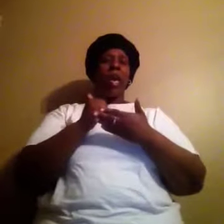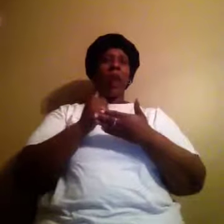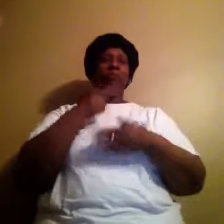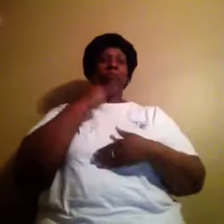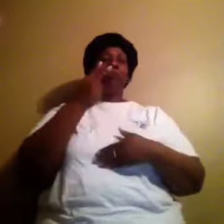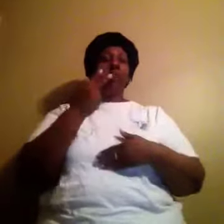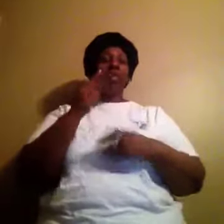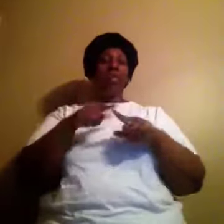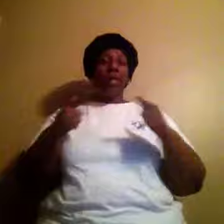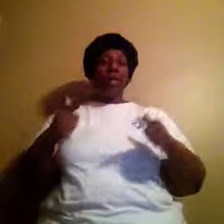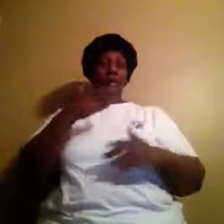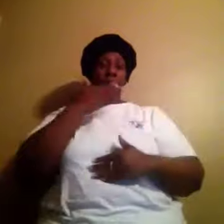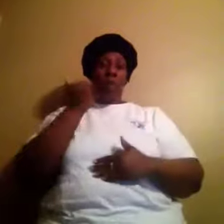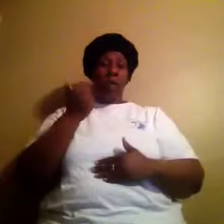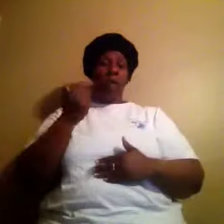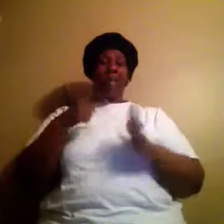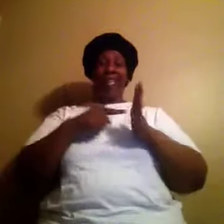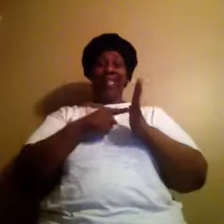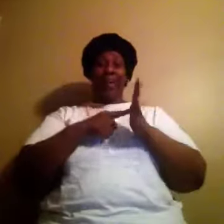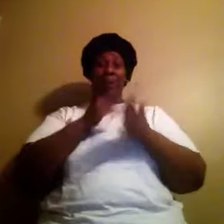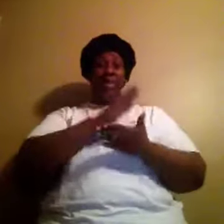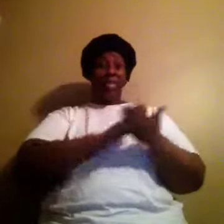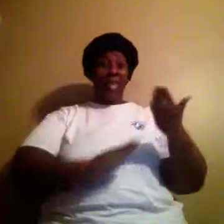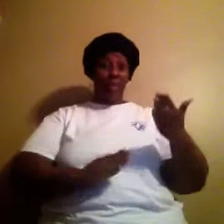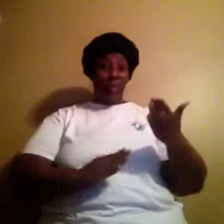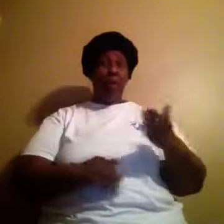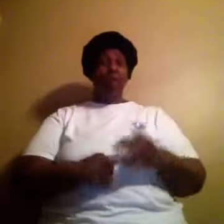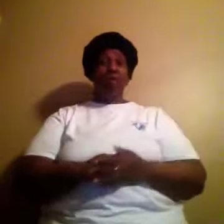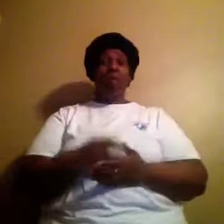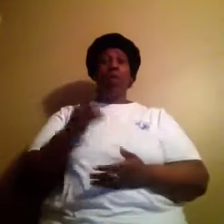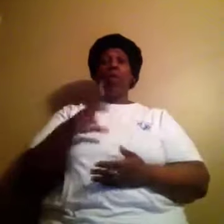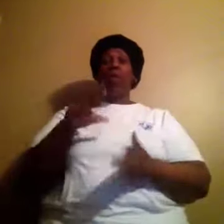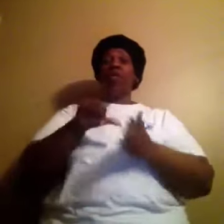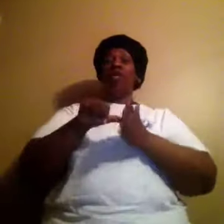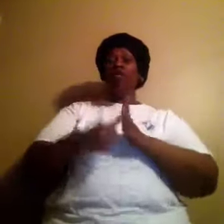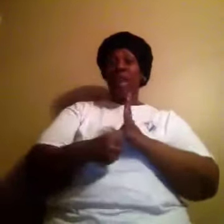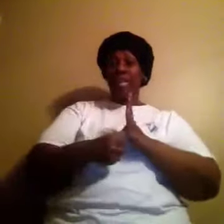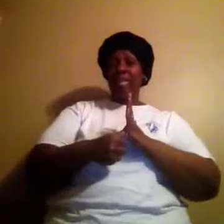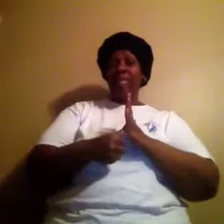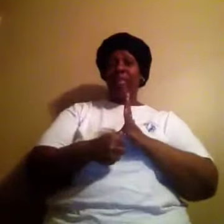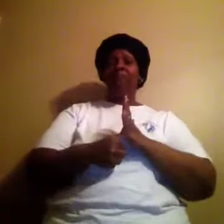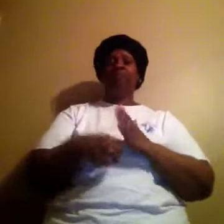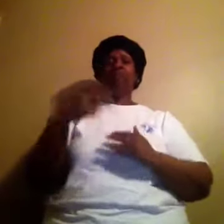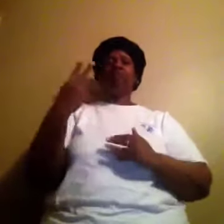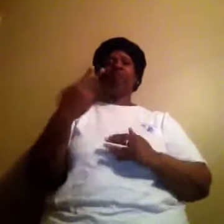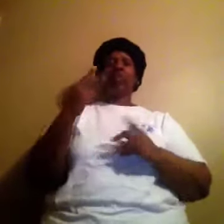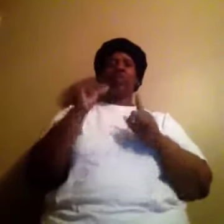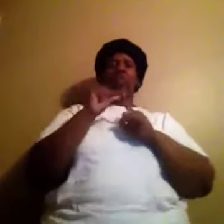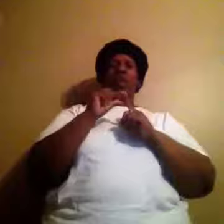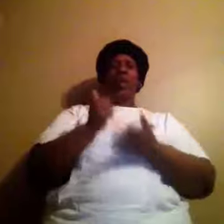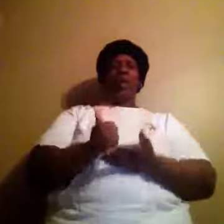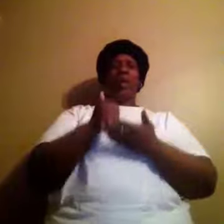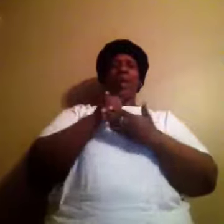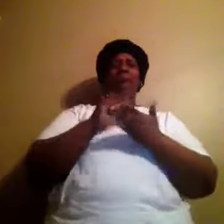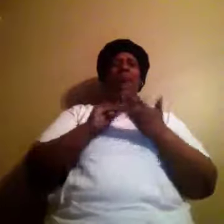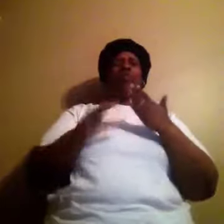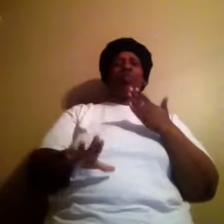For example, syllable or stress. Those are 2 terms that really help students